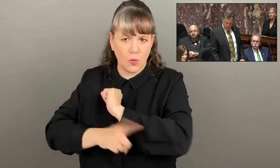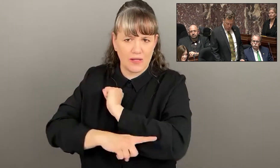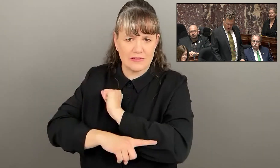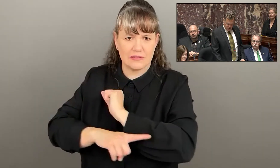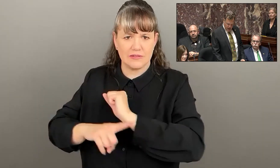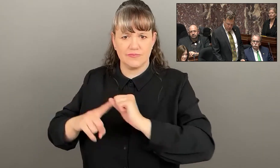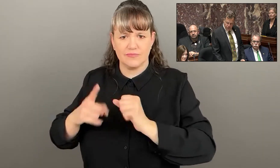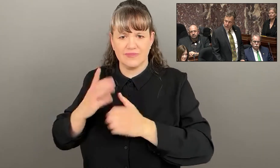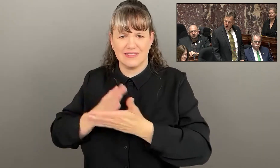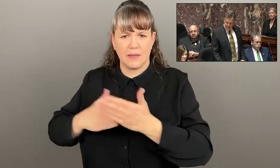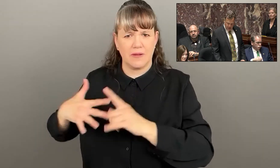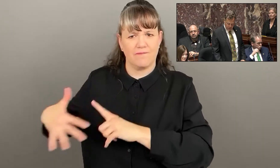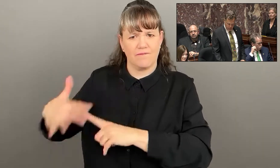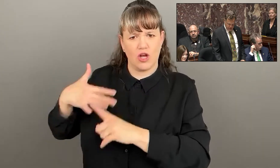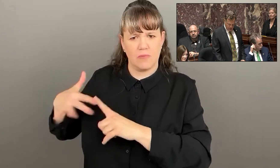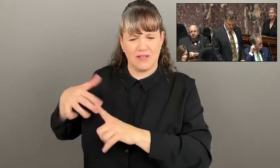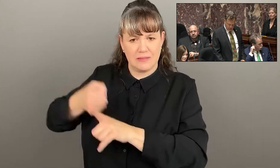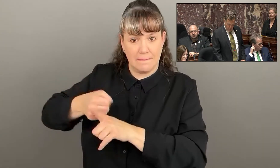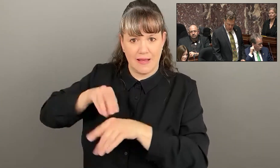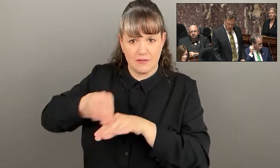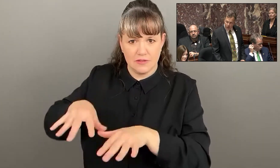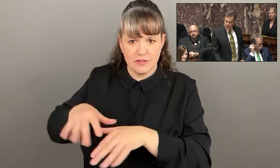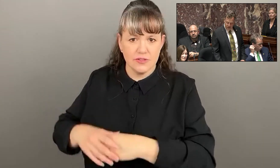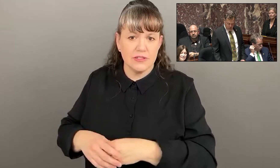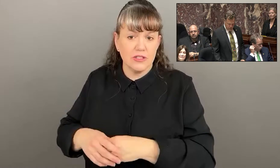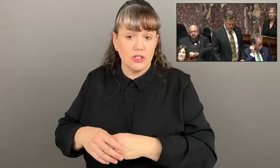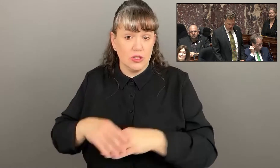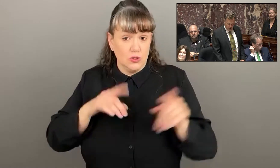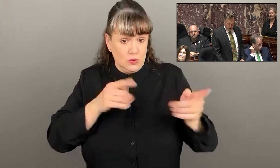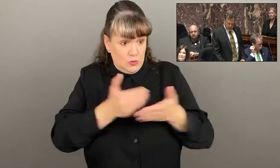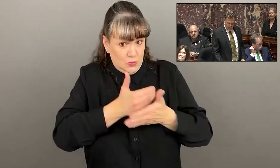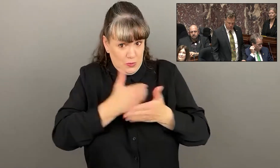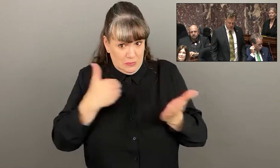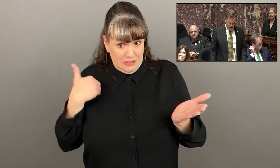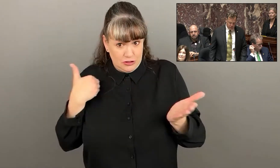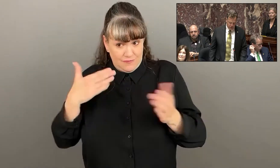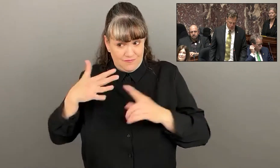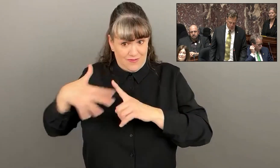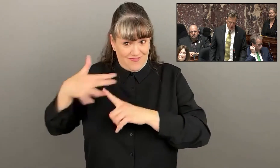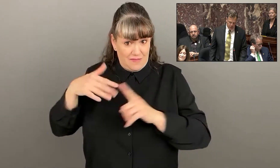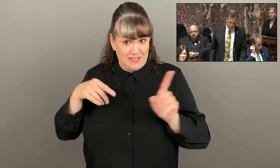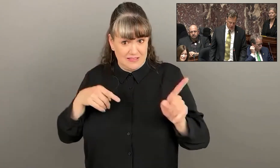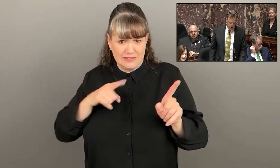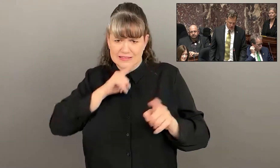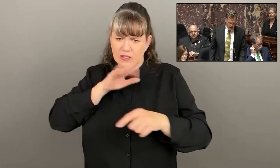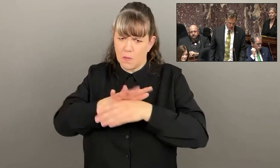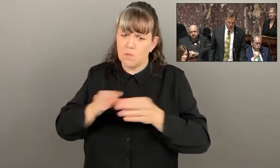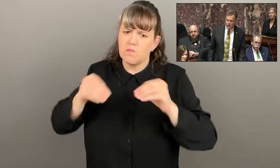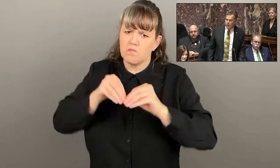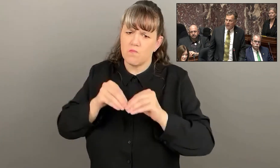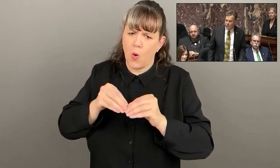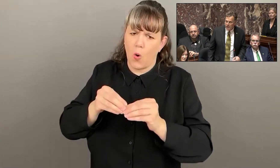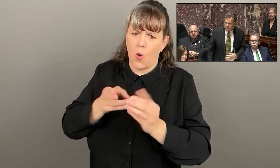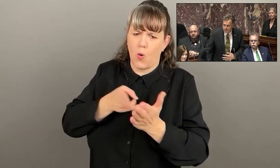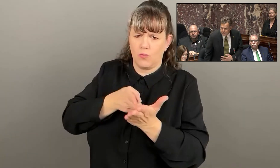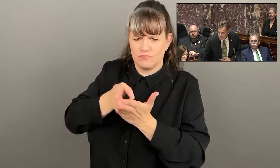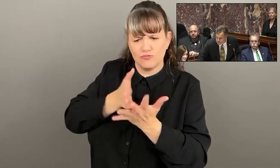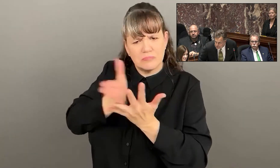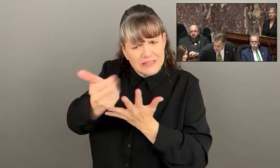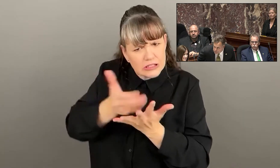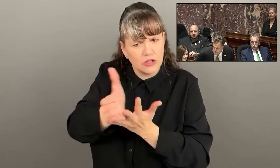process with more integrity for a second flotel, consultation with the local community, and respect for the permitting authority of the local government?